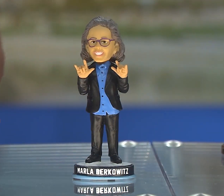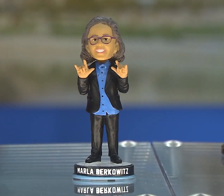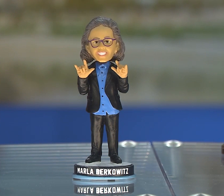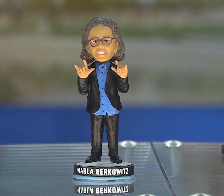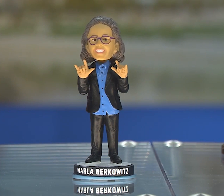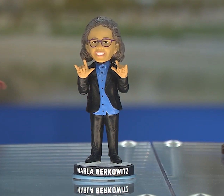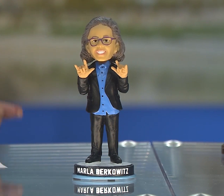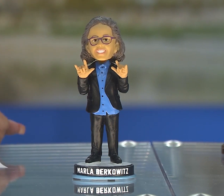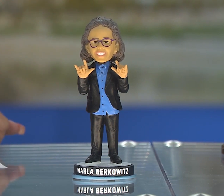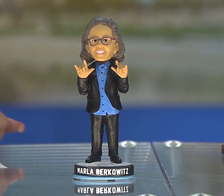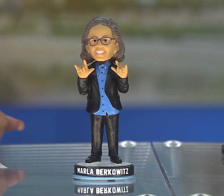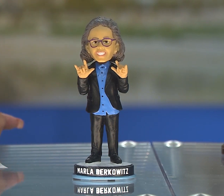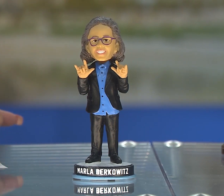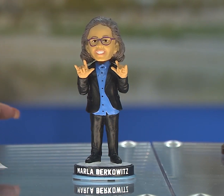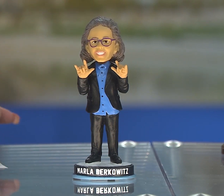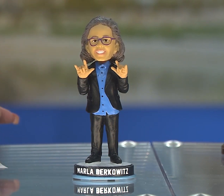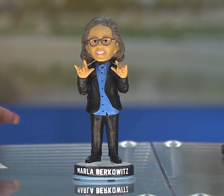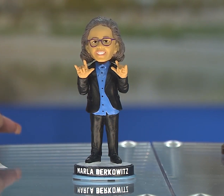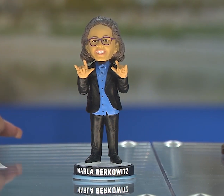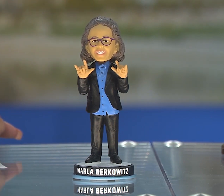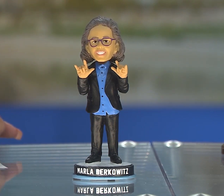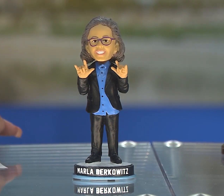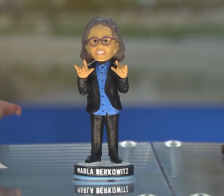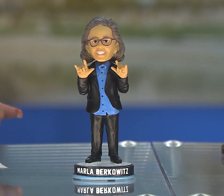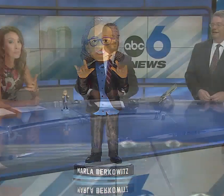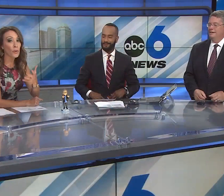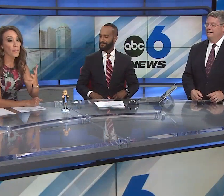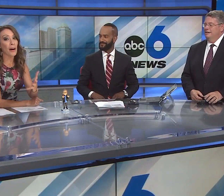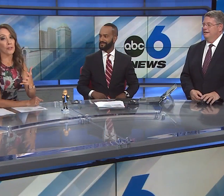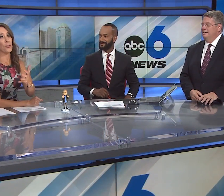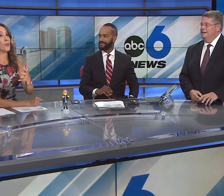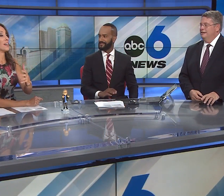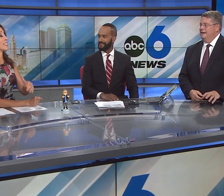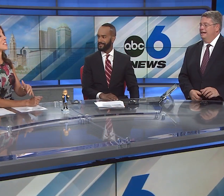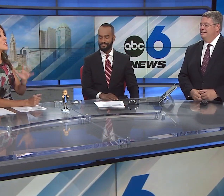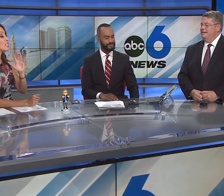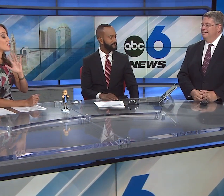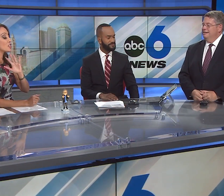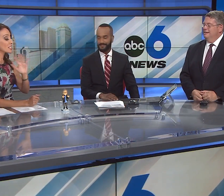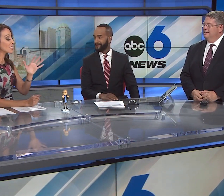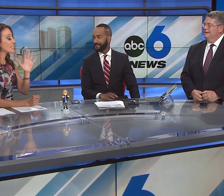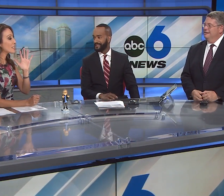here. Support Marla and the deaf community, and learn more about her work, because she's just